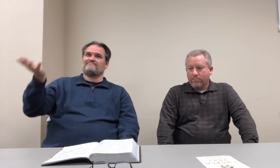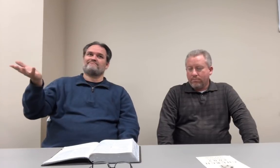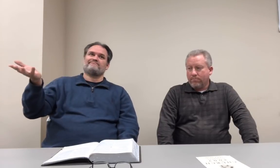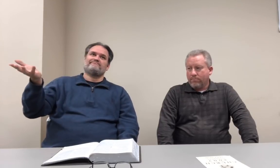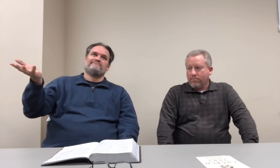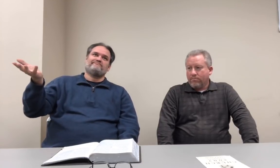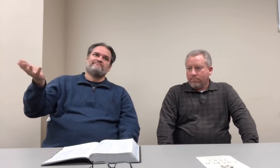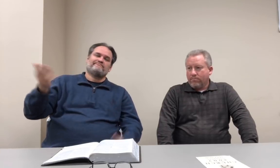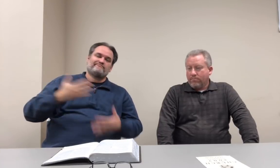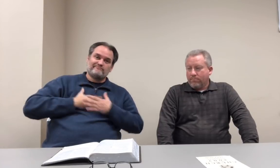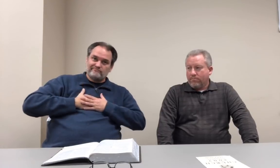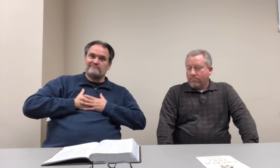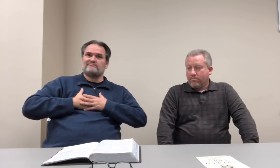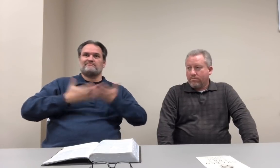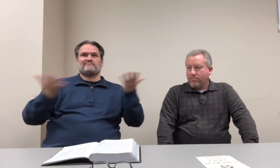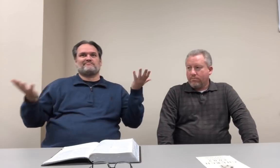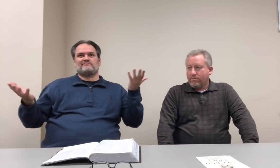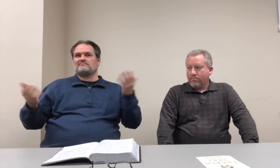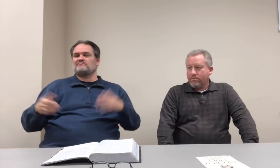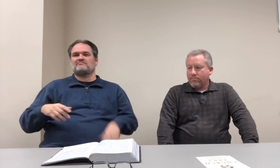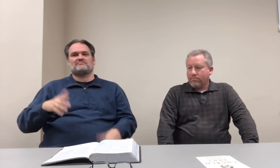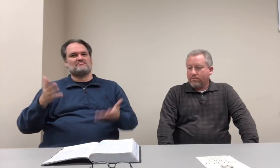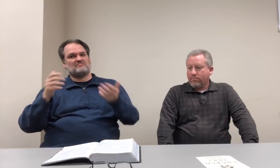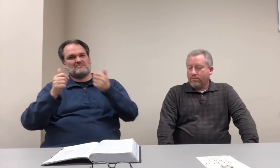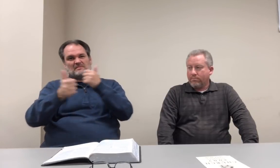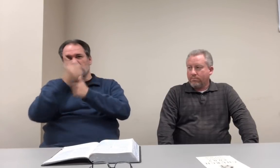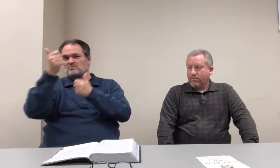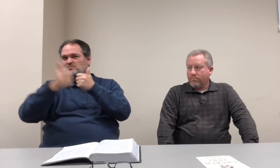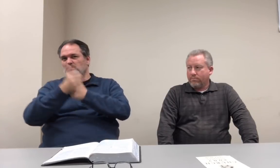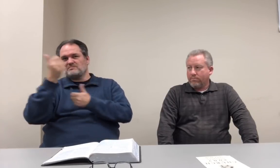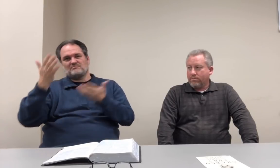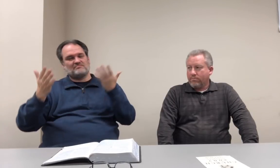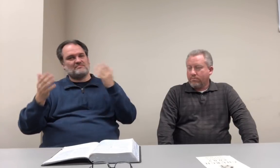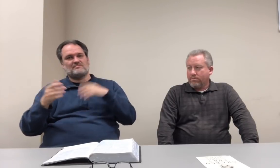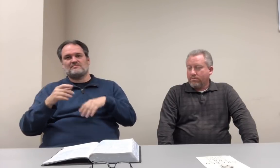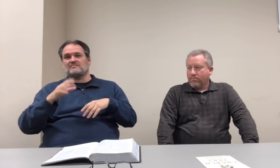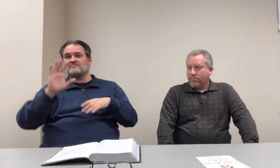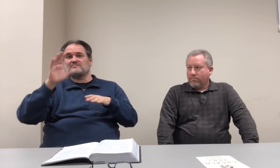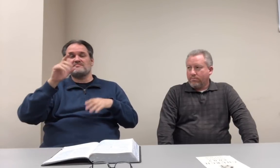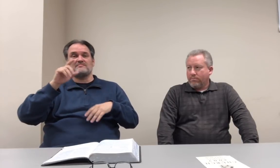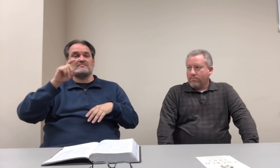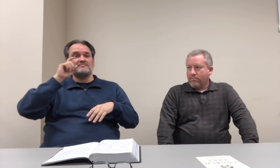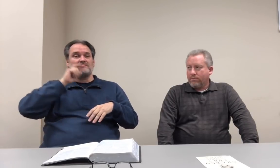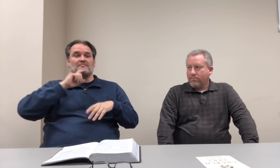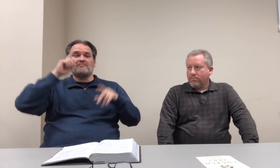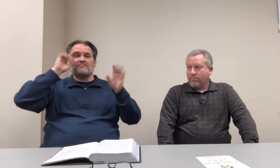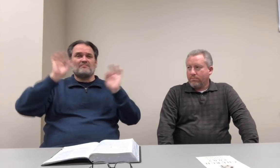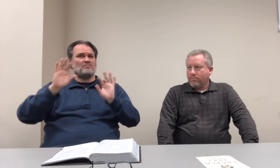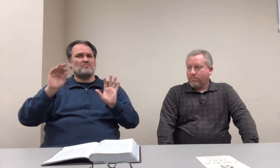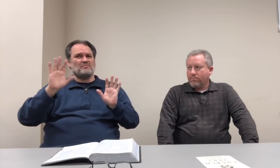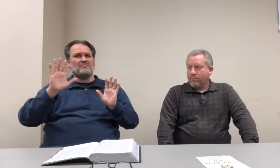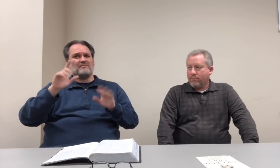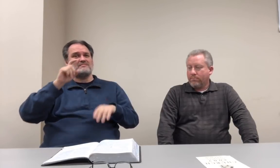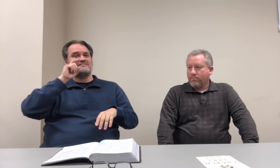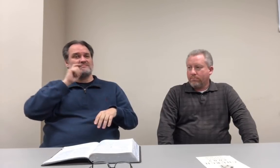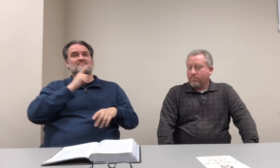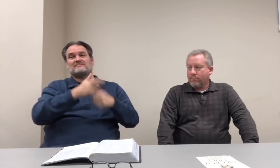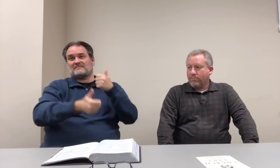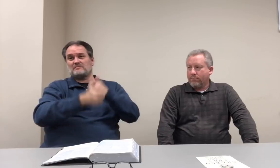inconstant in will, inconstant in practice. We don't always do what's consistent. We're inconstant in our affections. We're weak and undependable, but God is